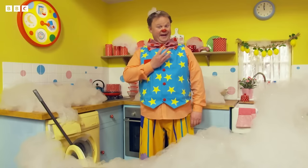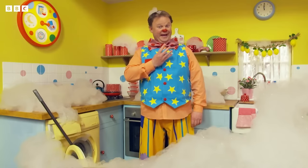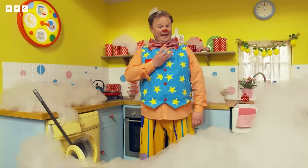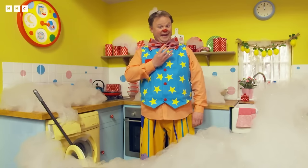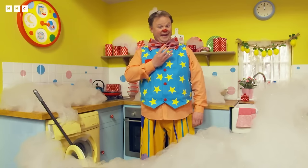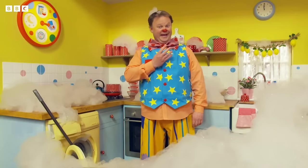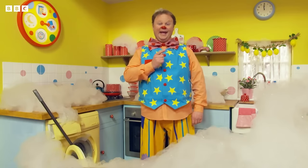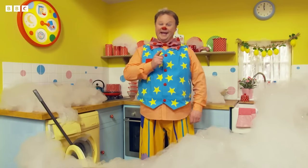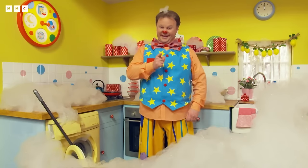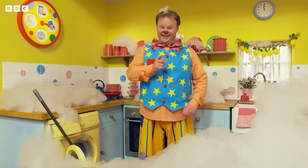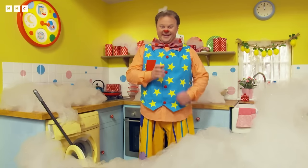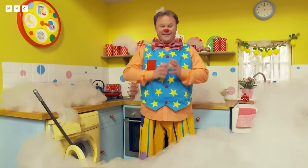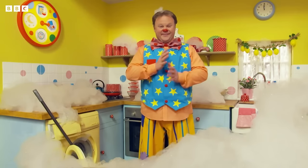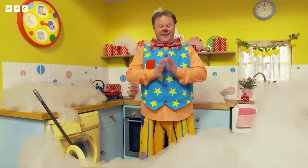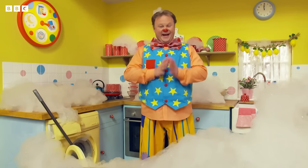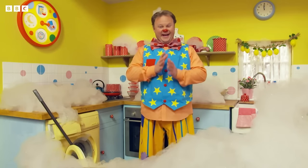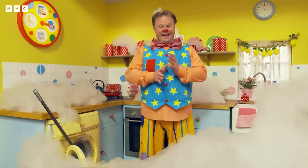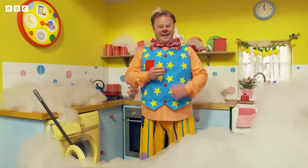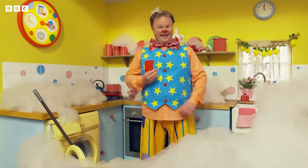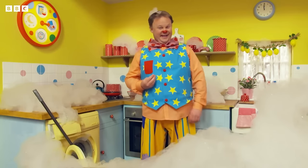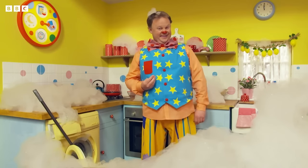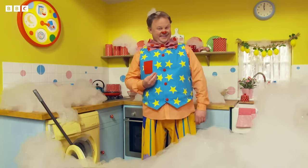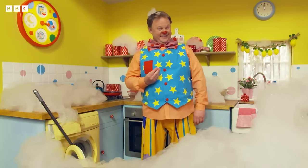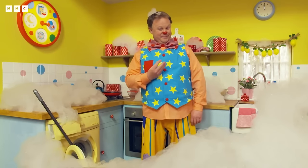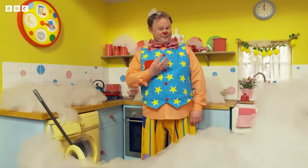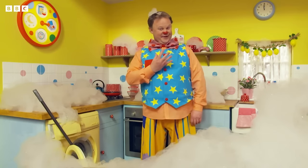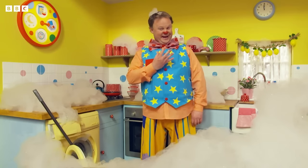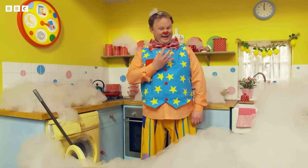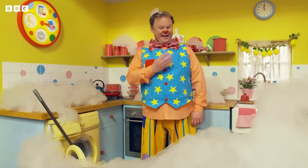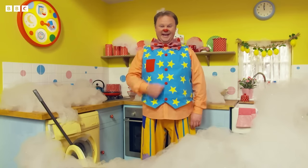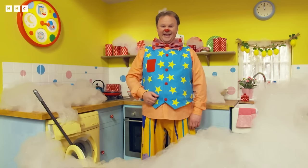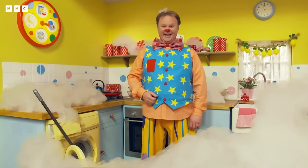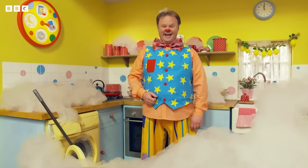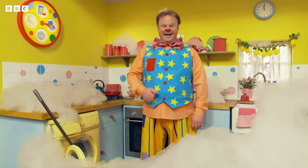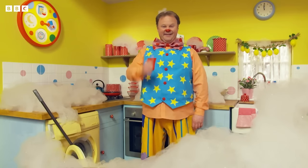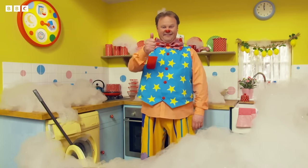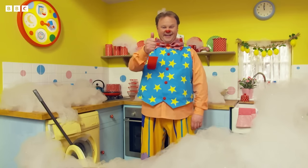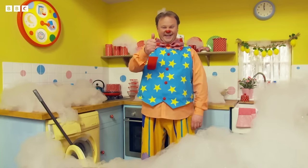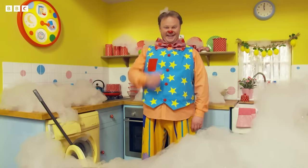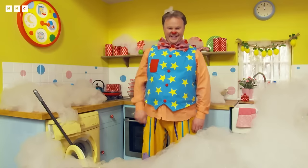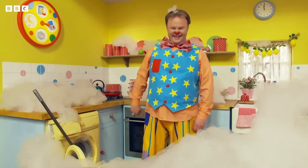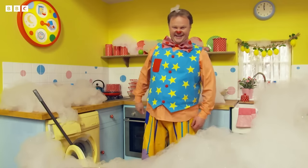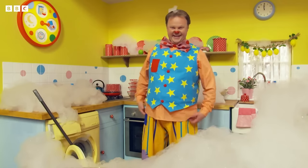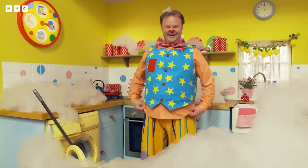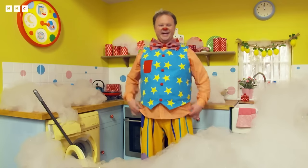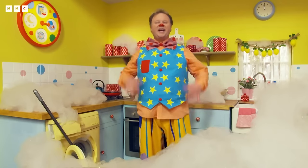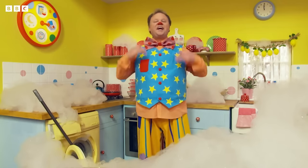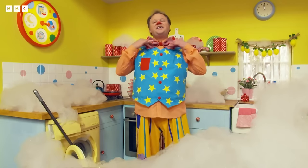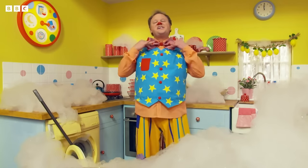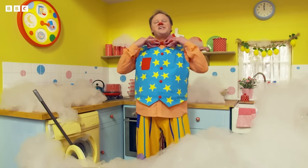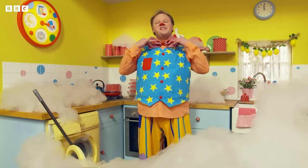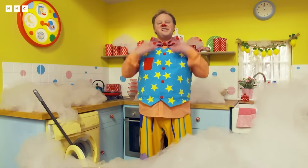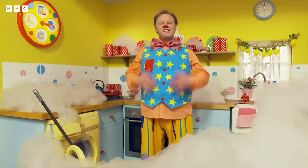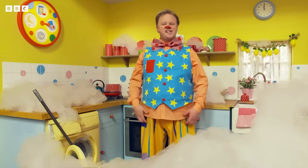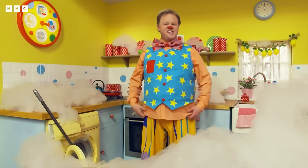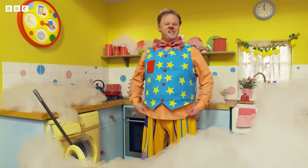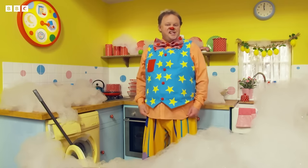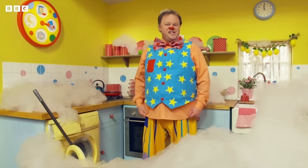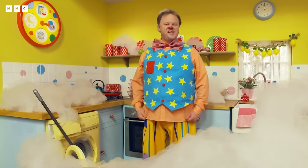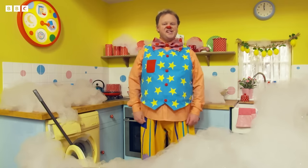Spring. You sign. Spring. Very good. Thank you, Mr. Tumble. We